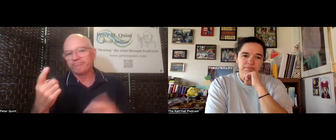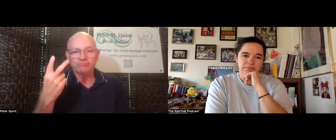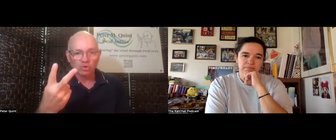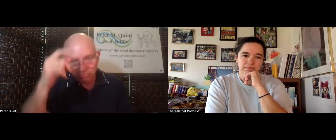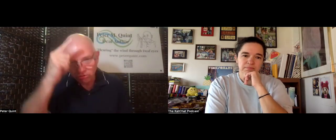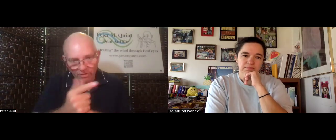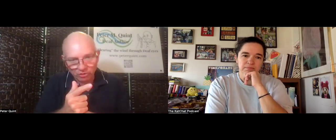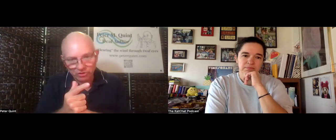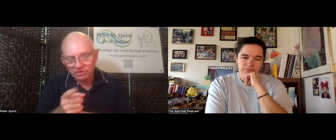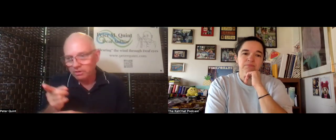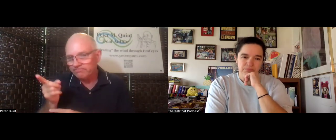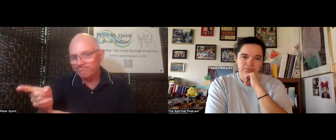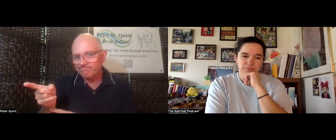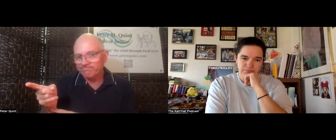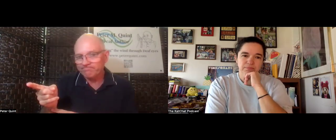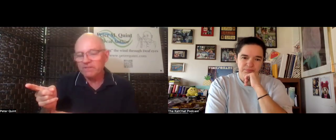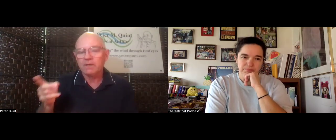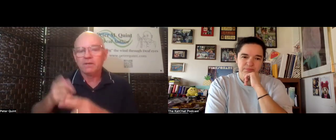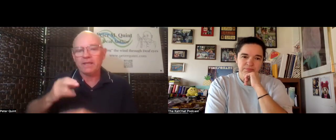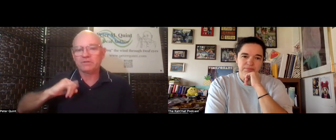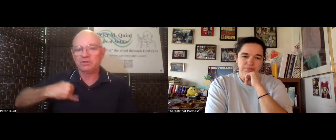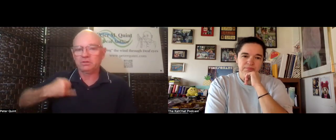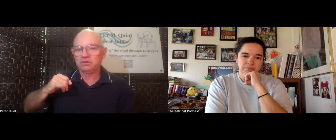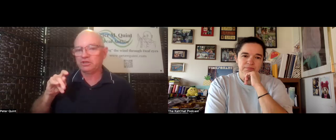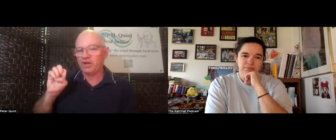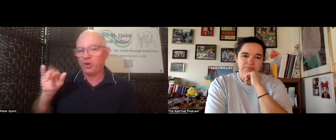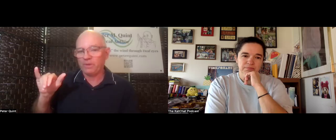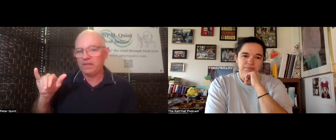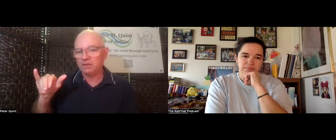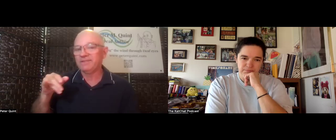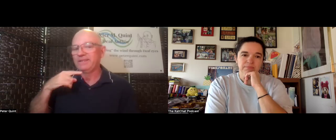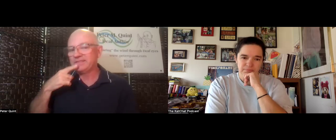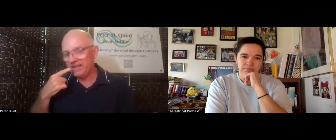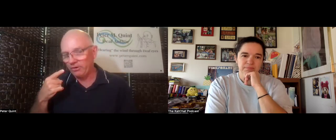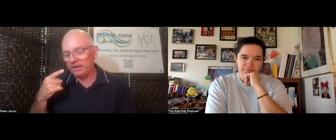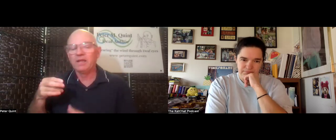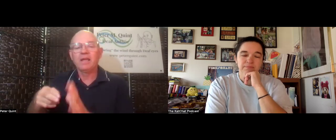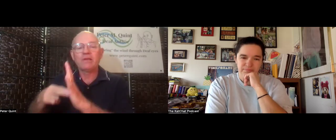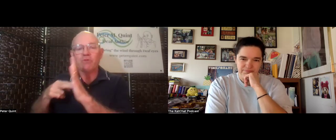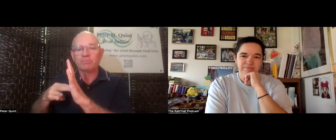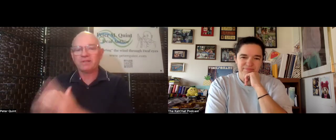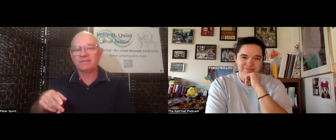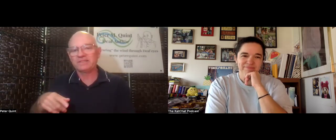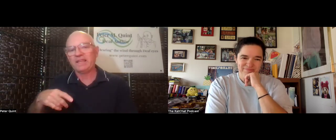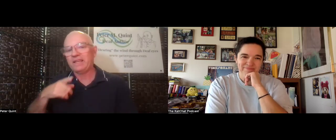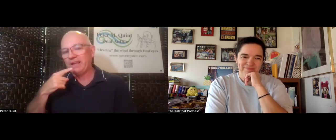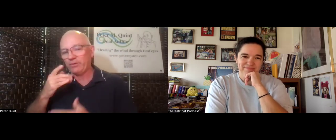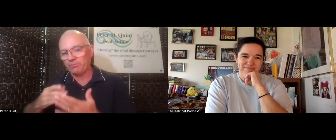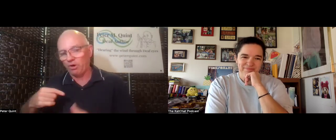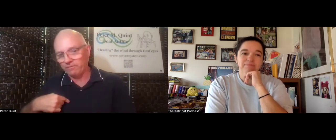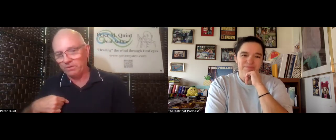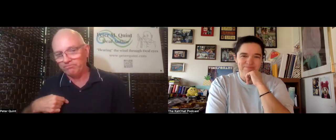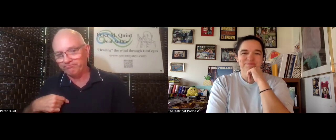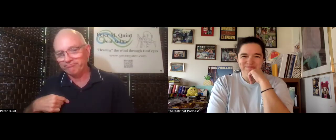created two brothers. Name is Jeremy. He's hearing. He represents the